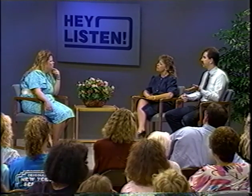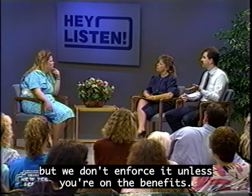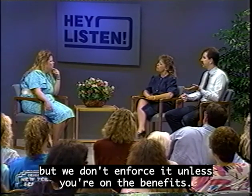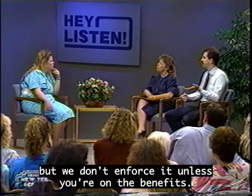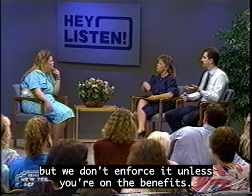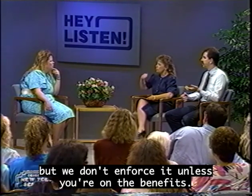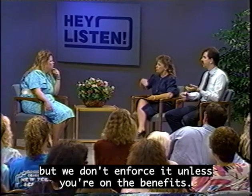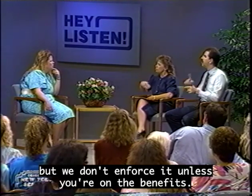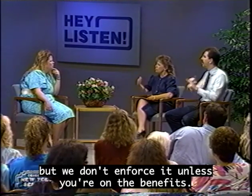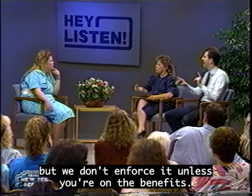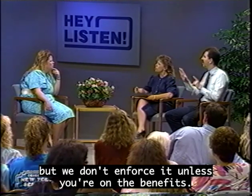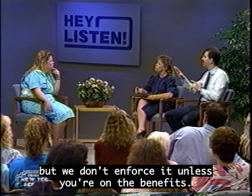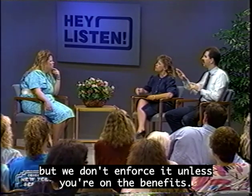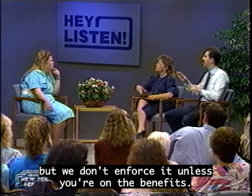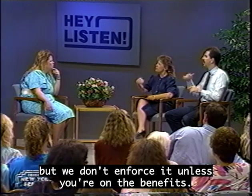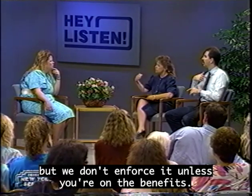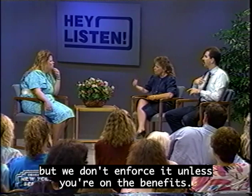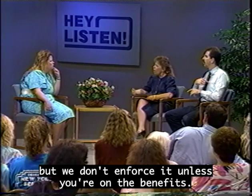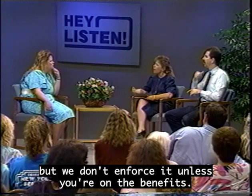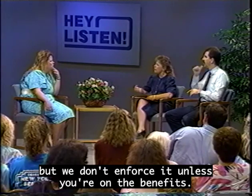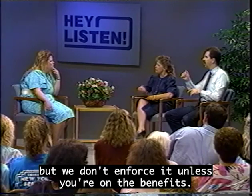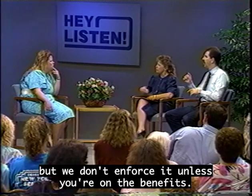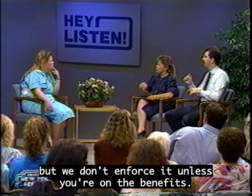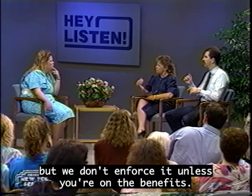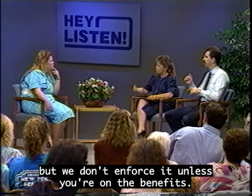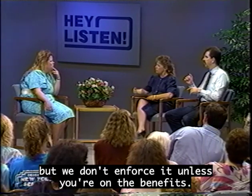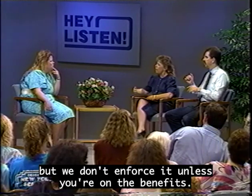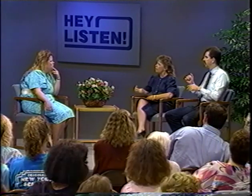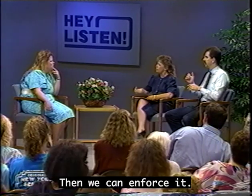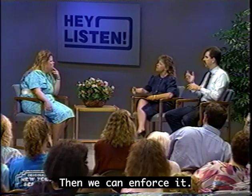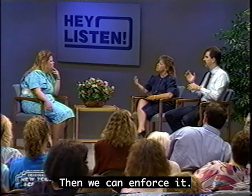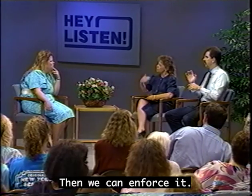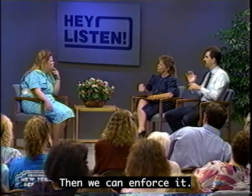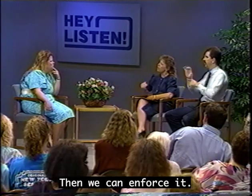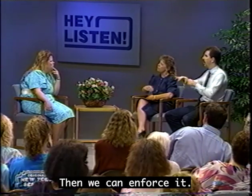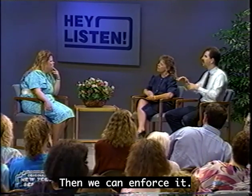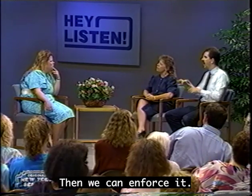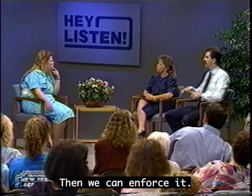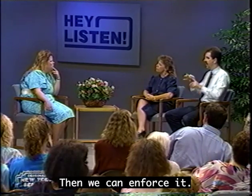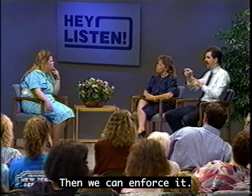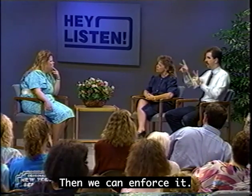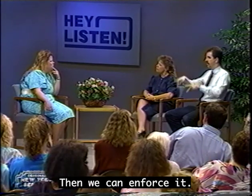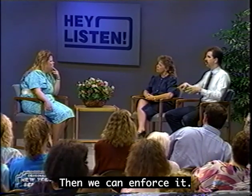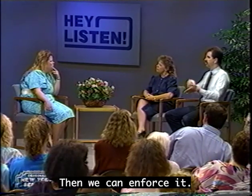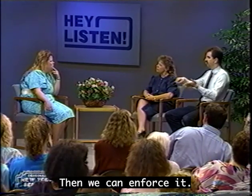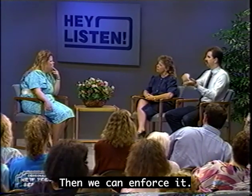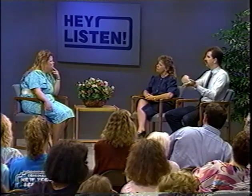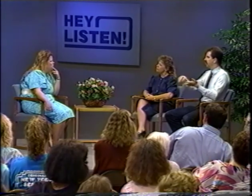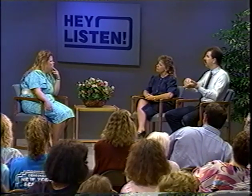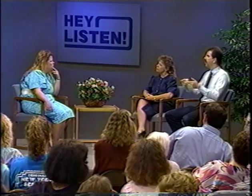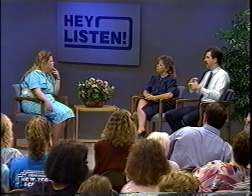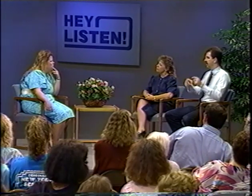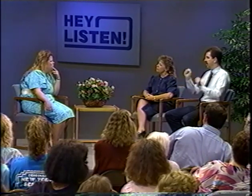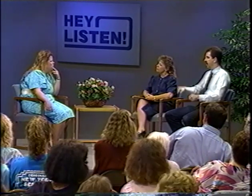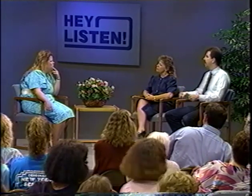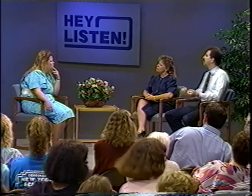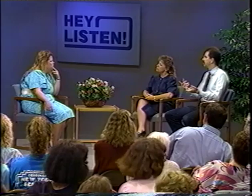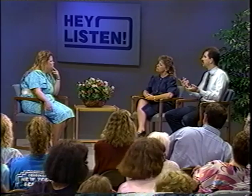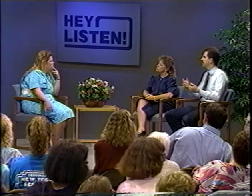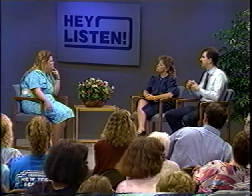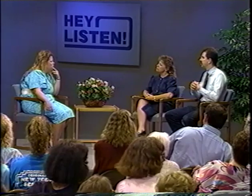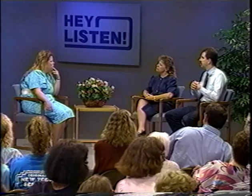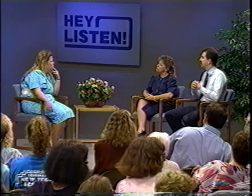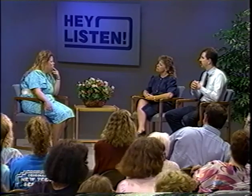benefits. But we don't enforce it unless you're on the benefits. Then we can enforce it.